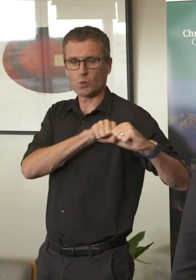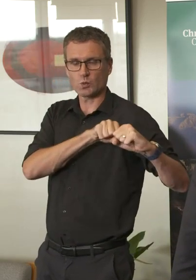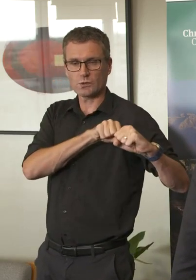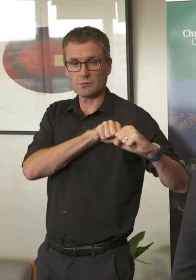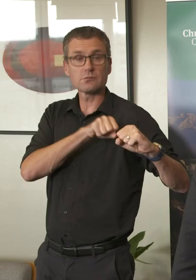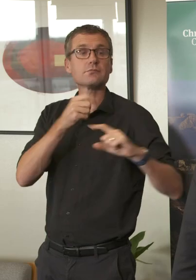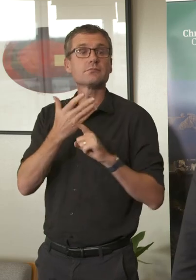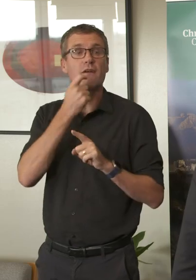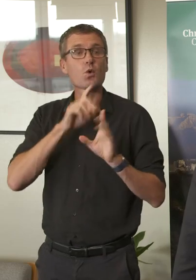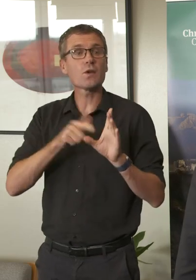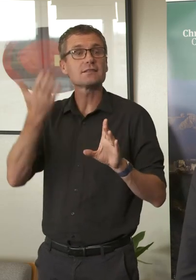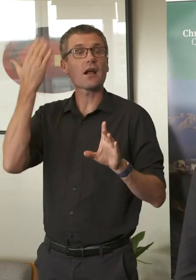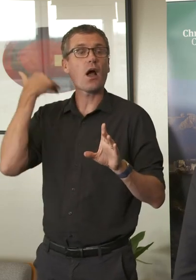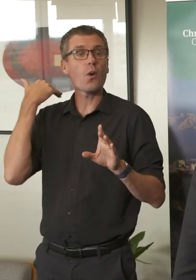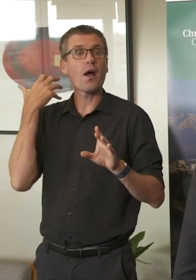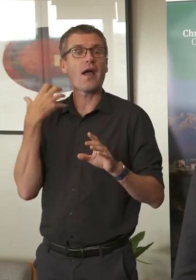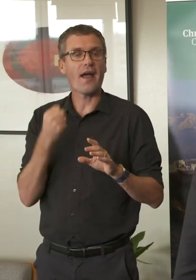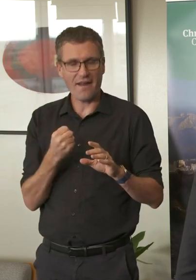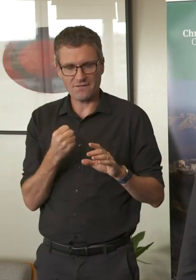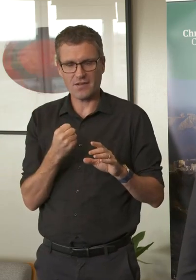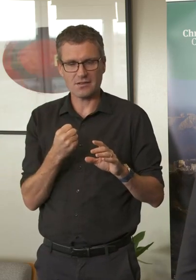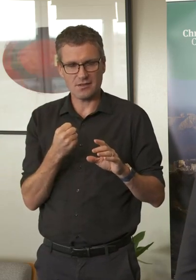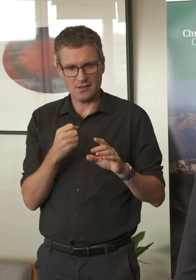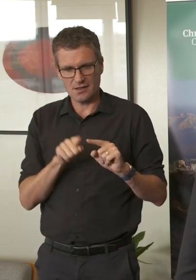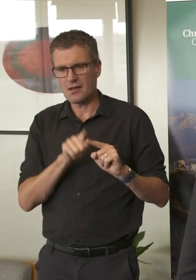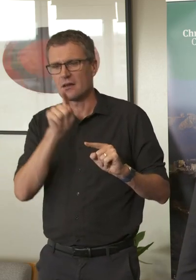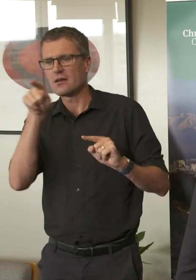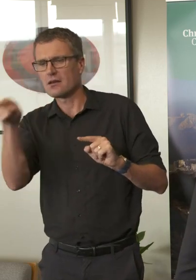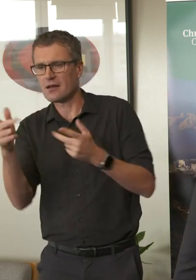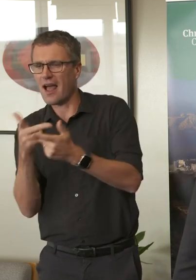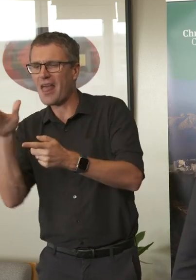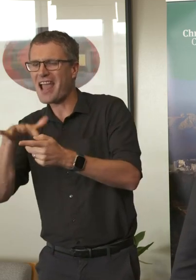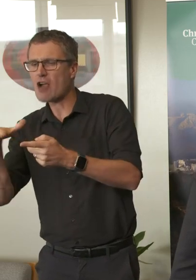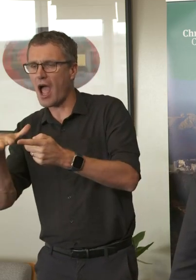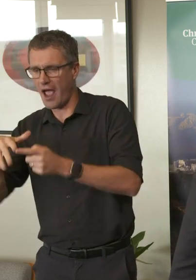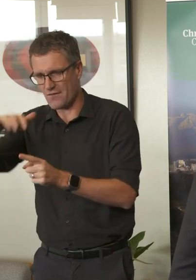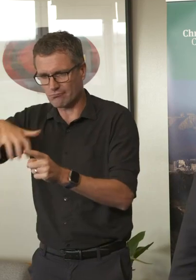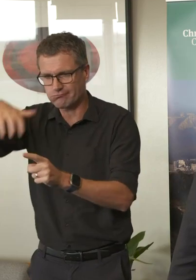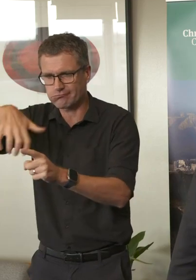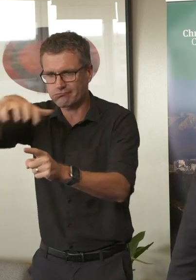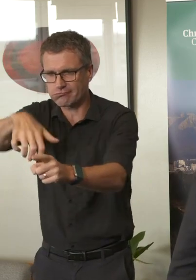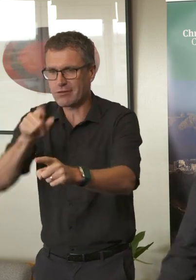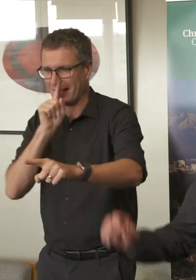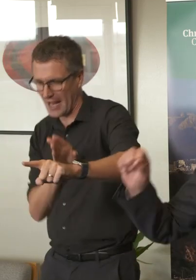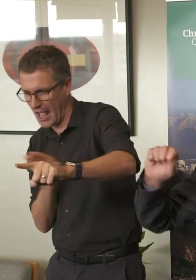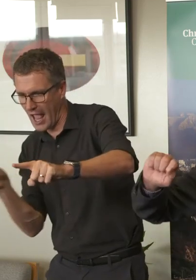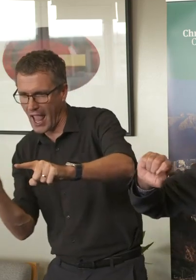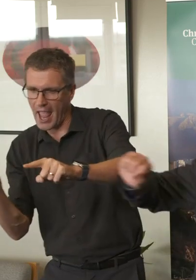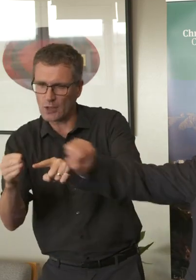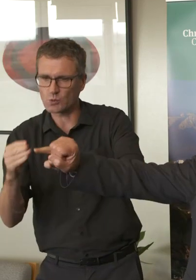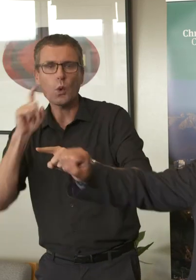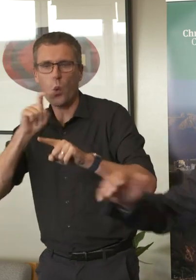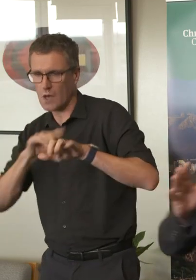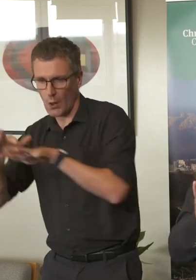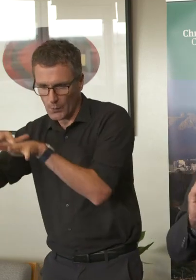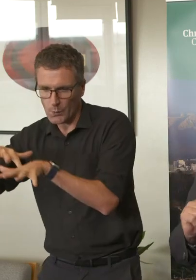board built a bypass called the Woolston Cut at the other end to get it quick out into the estuary, so we can get it out quick, and if we can hold